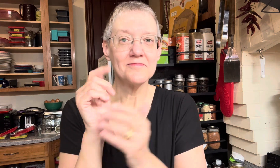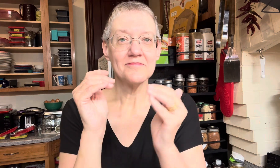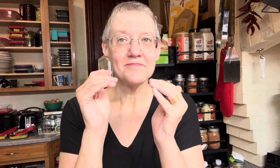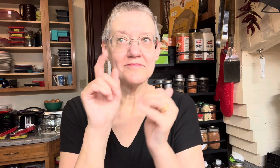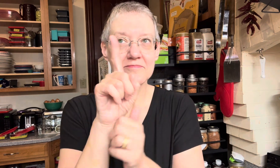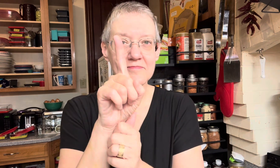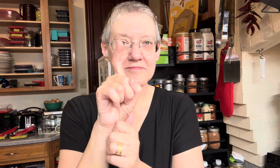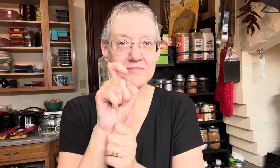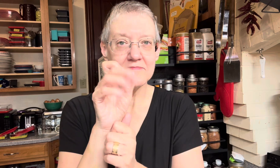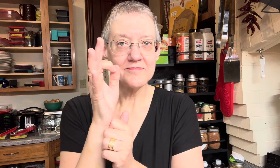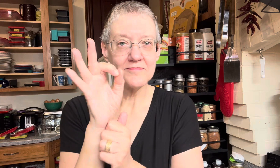oil.